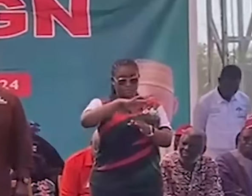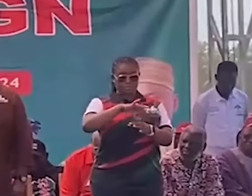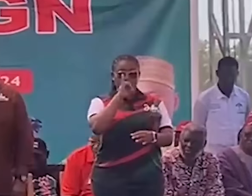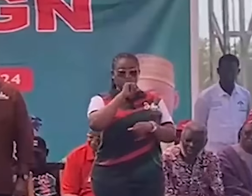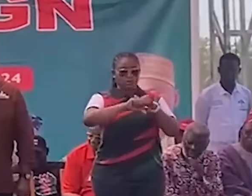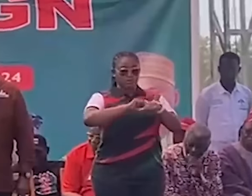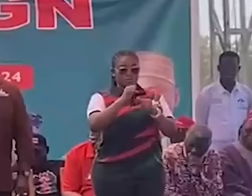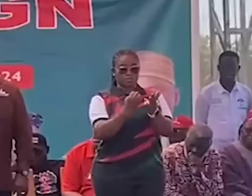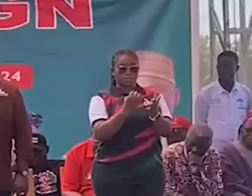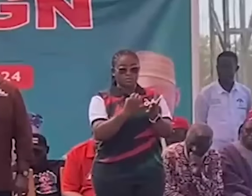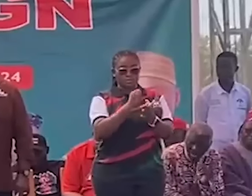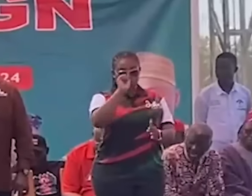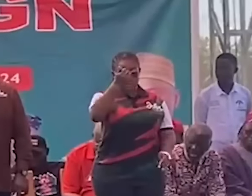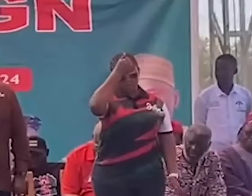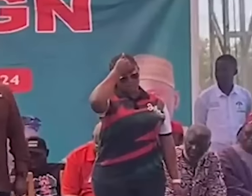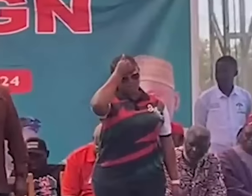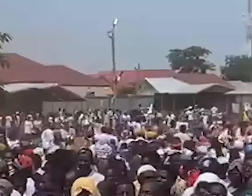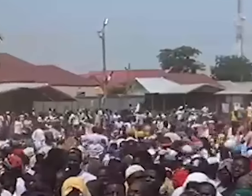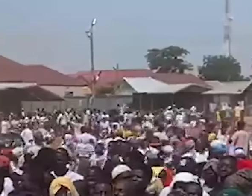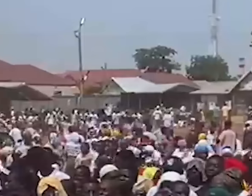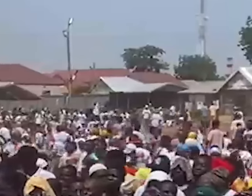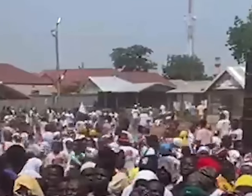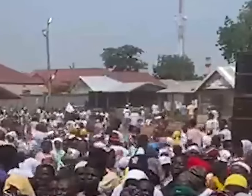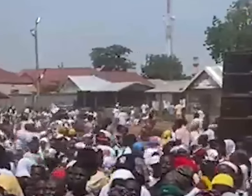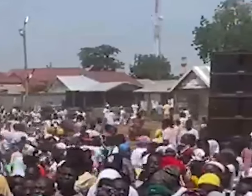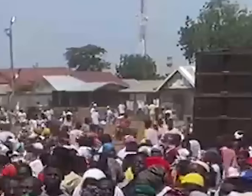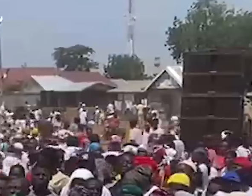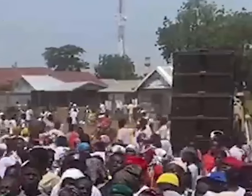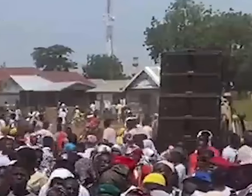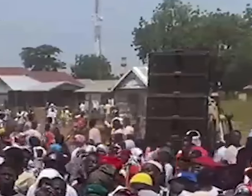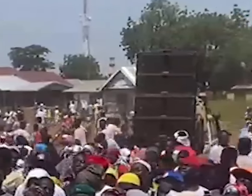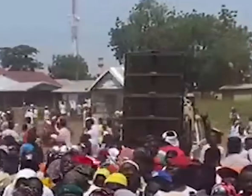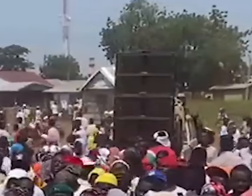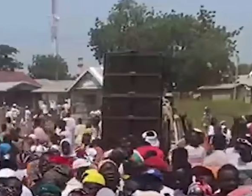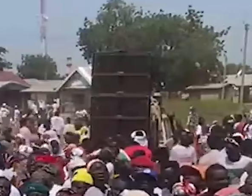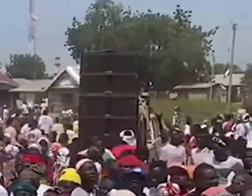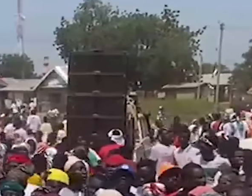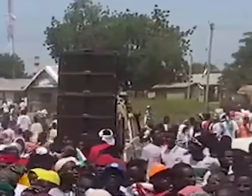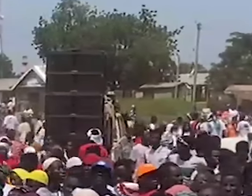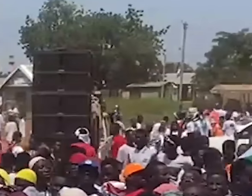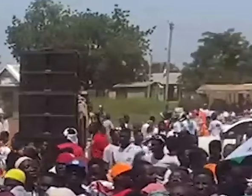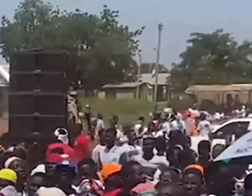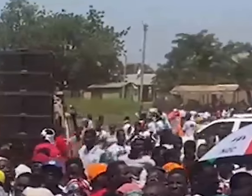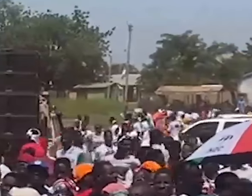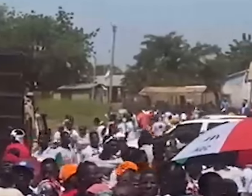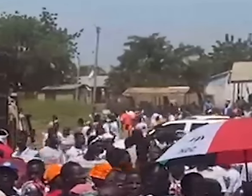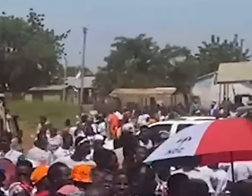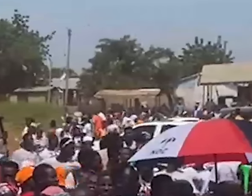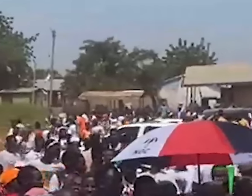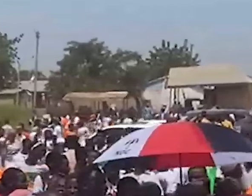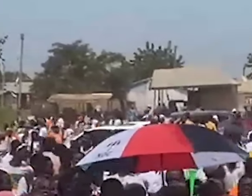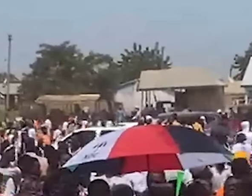it's about the economy, stupid. It's not about all those other useless things about who built how many compost